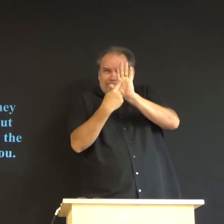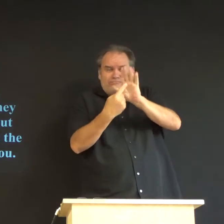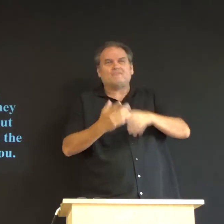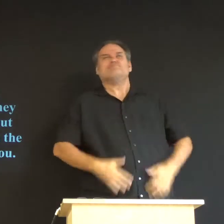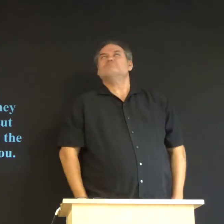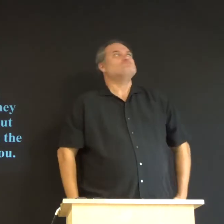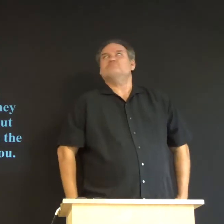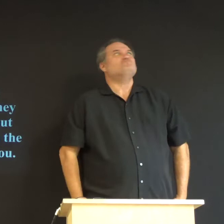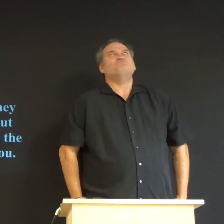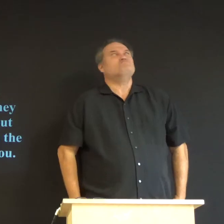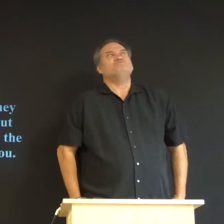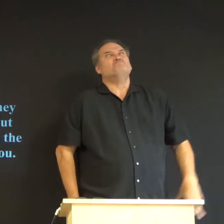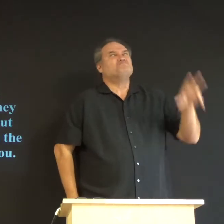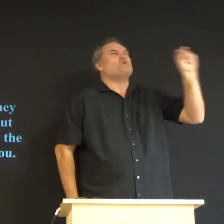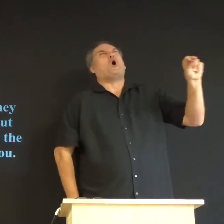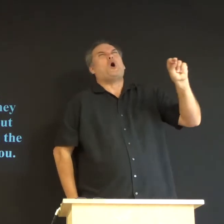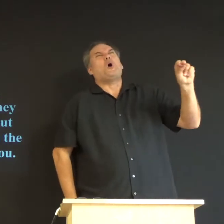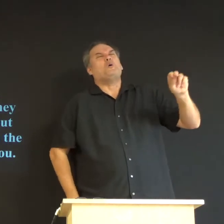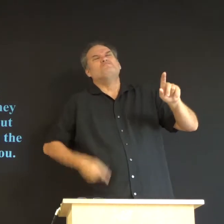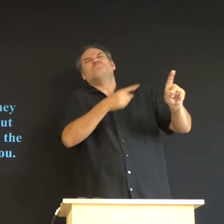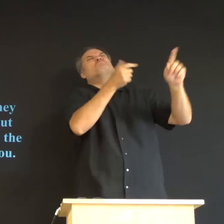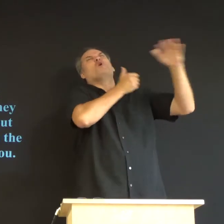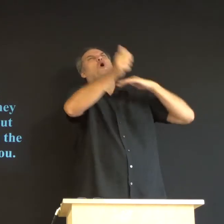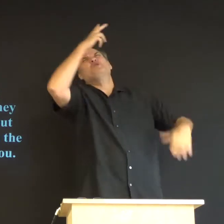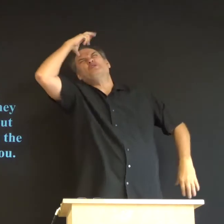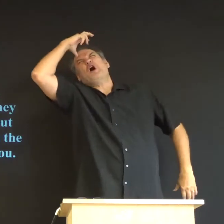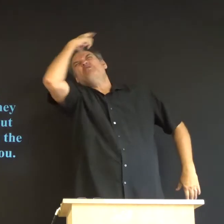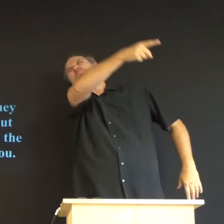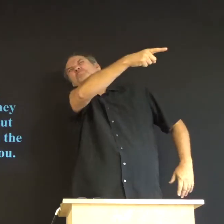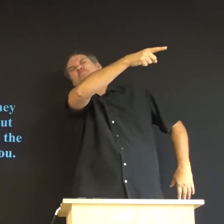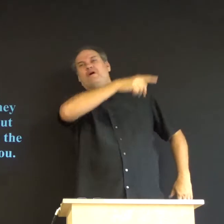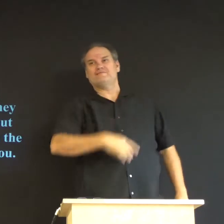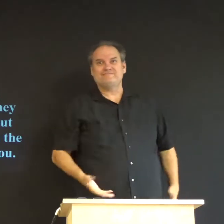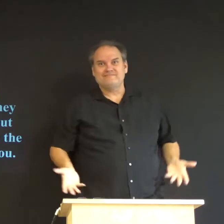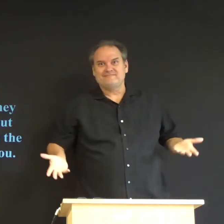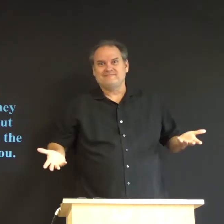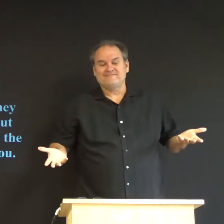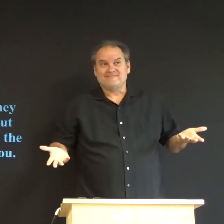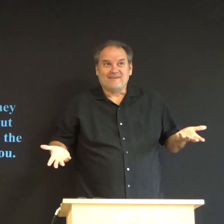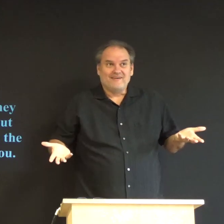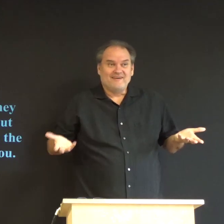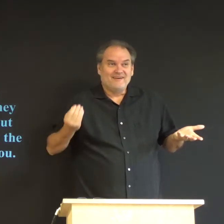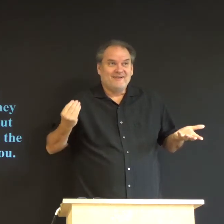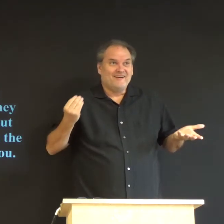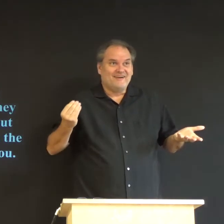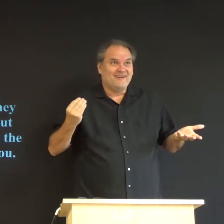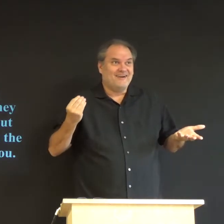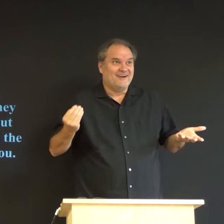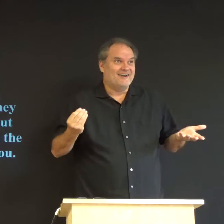there. They didn't want to believe it, they didn't want to accept it. They want to say that he was under Satan.